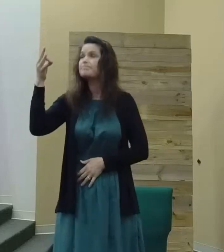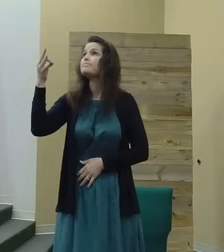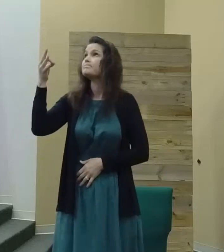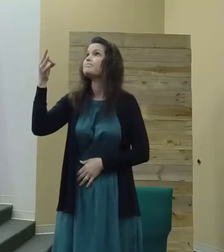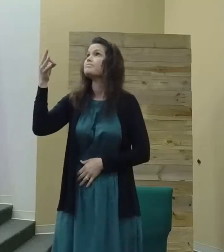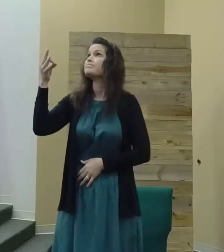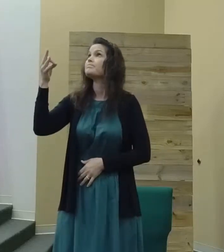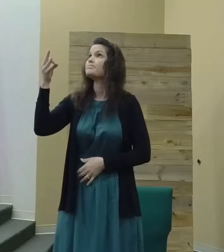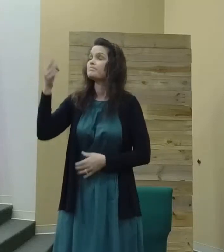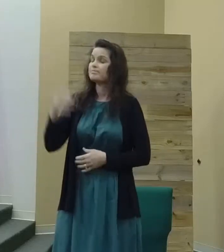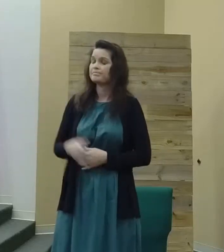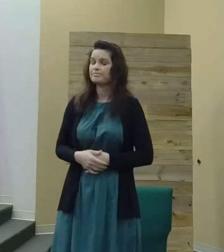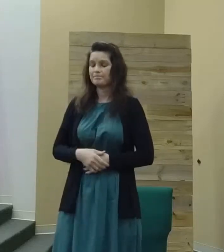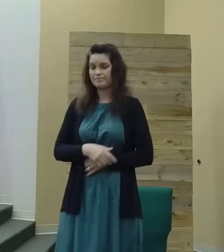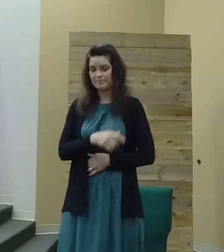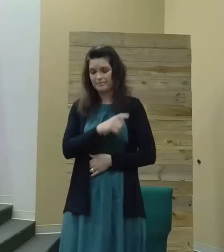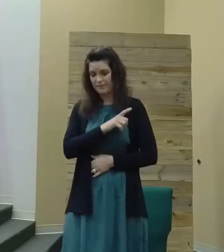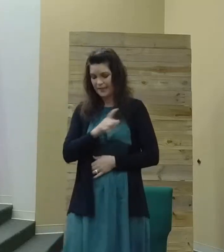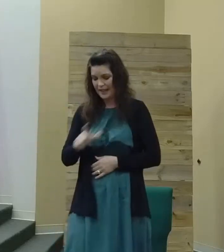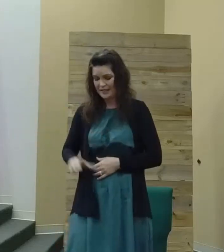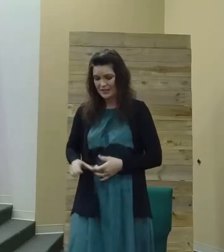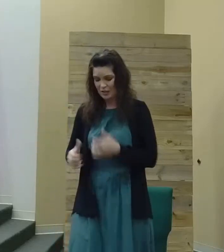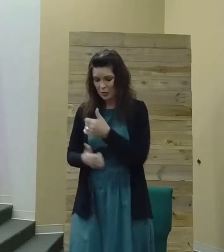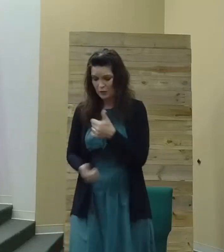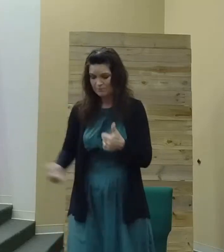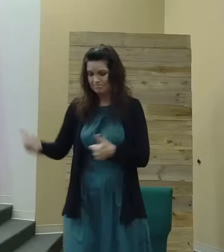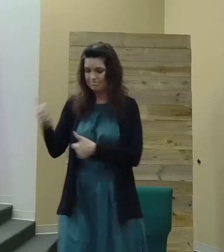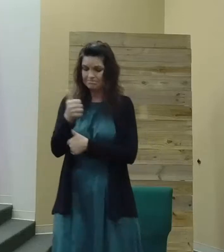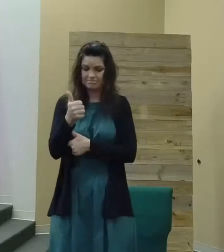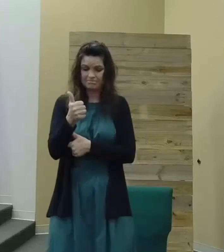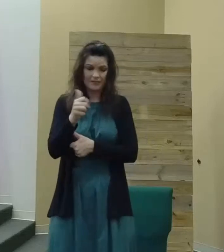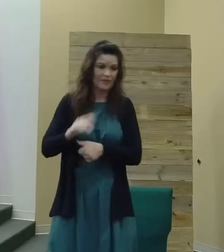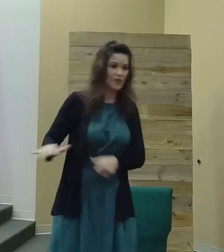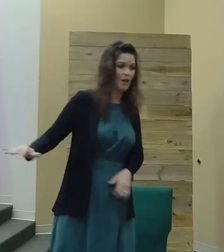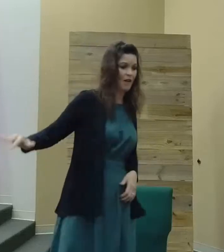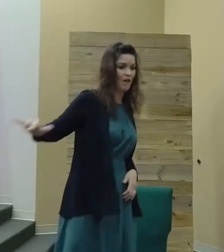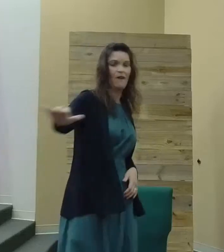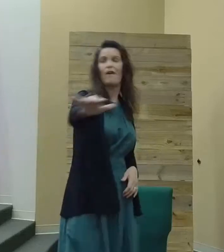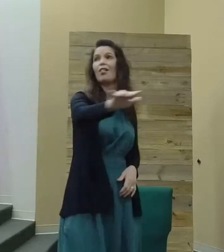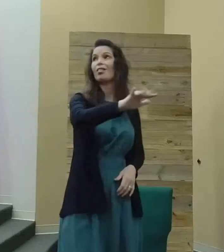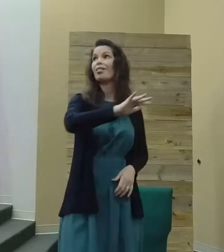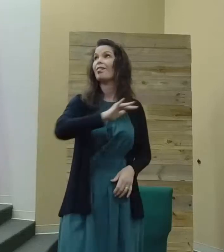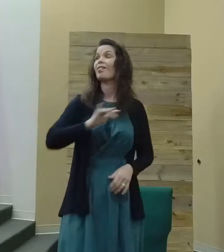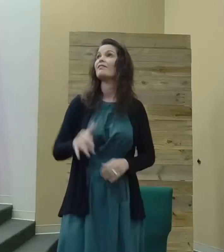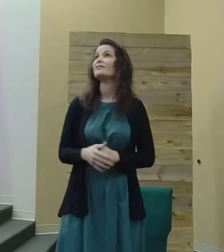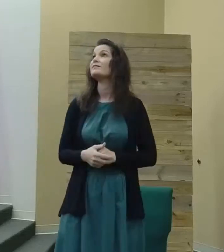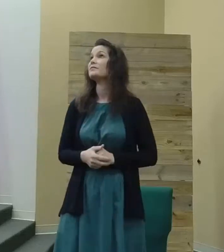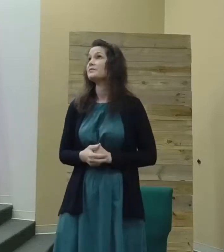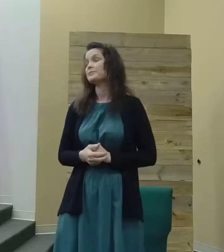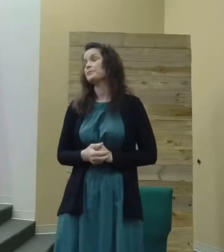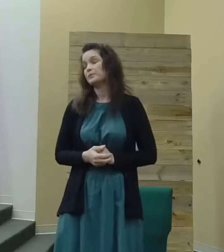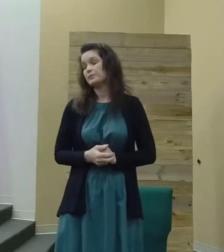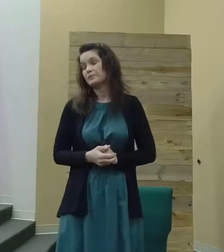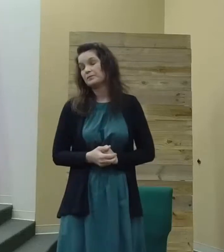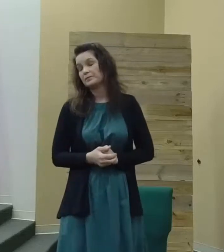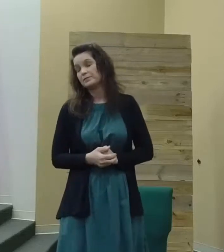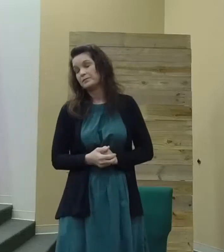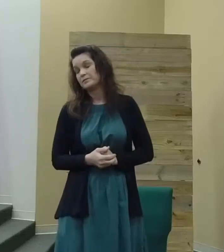morning, as the Lord of all, the Lord of the universe,